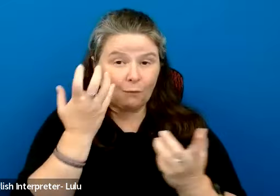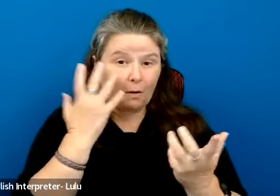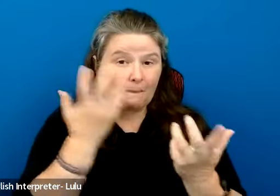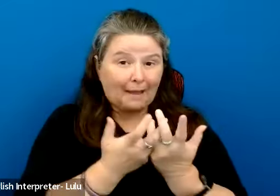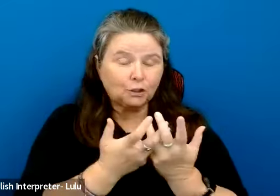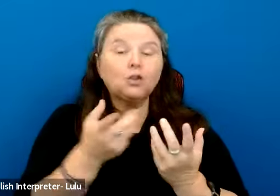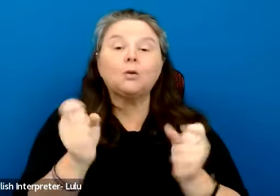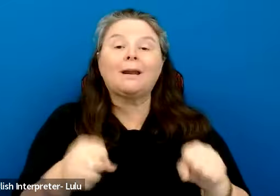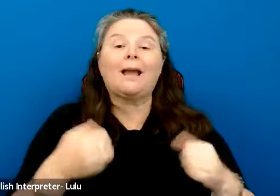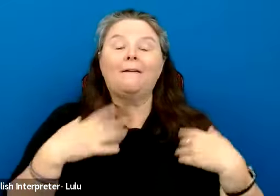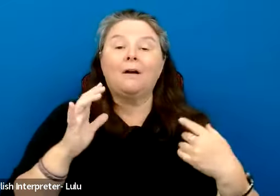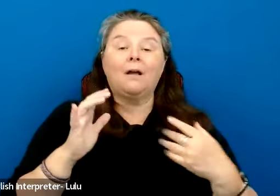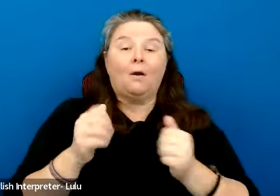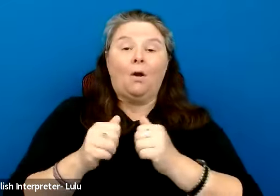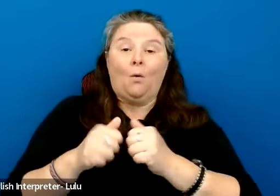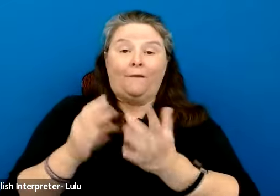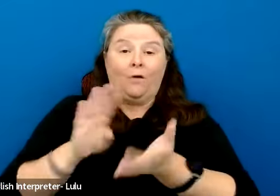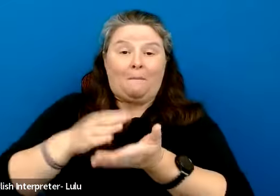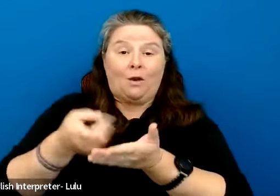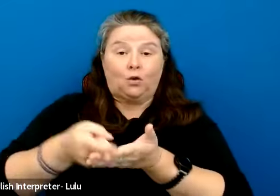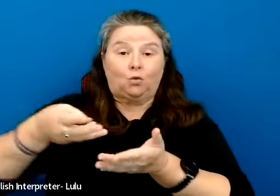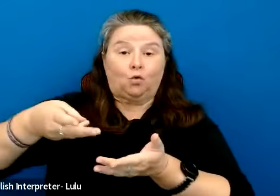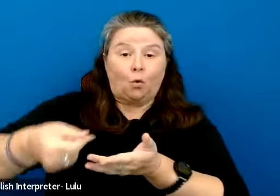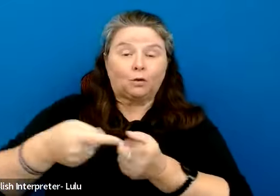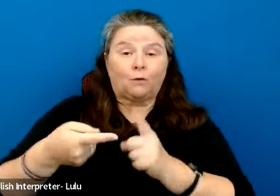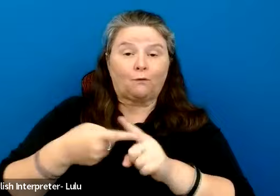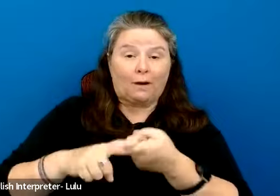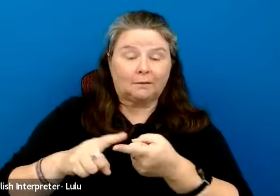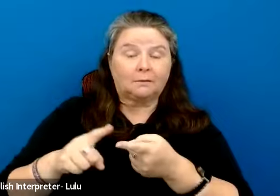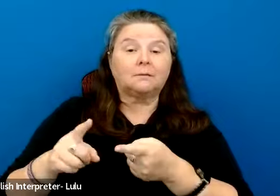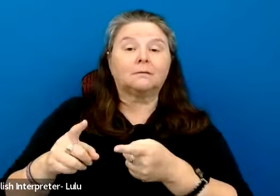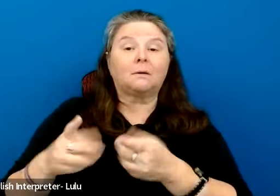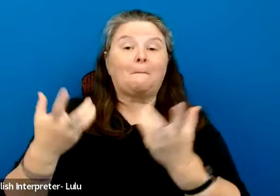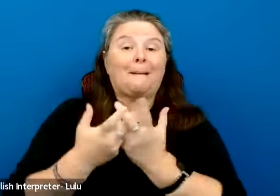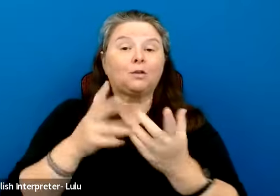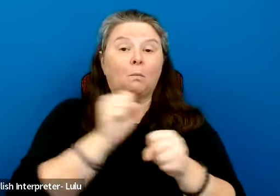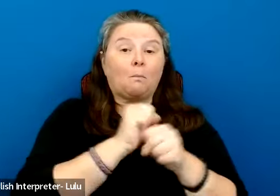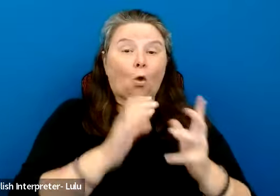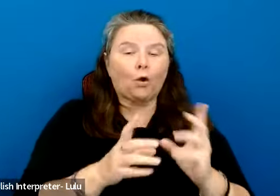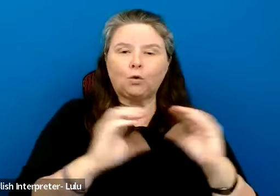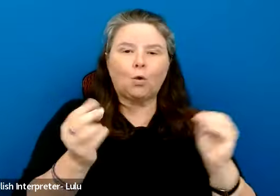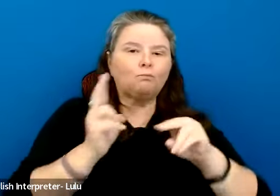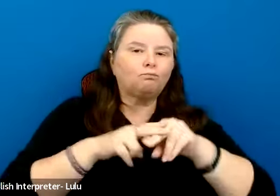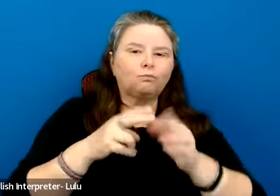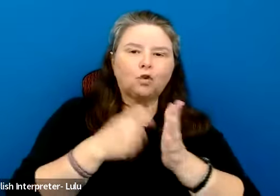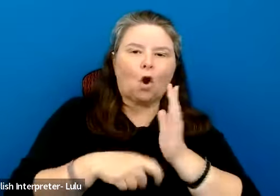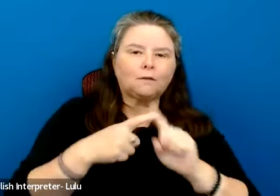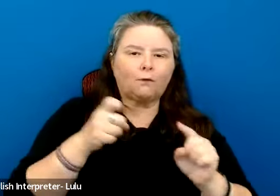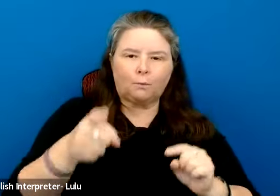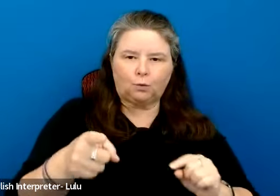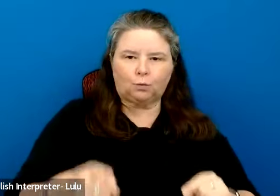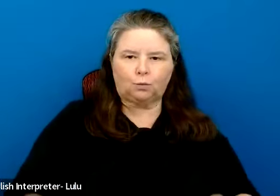get the amount that you donated to Friends of AEA matched by your employer with no additional costs out of your pocket.